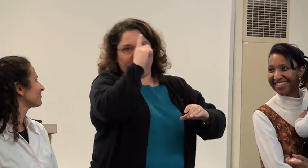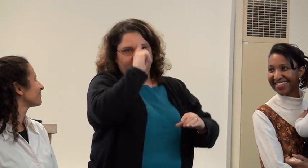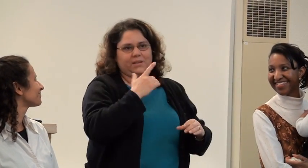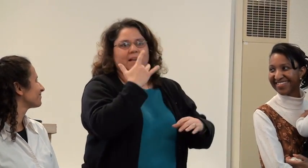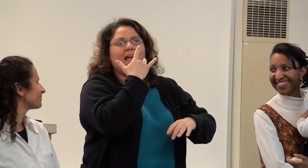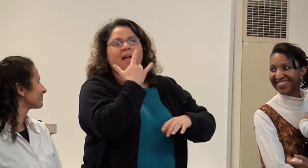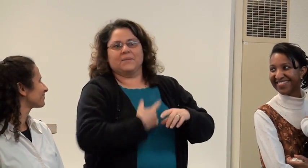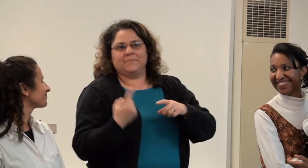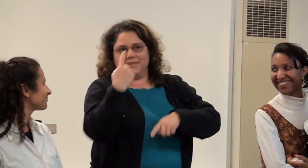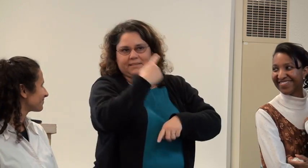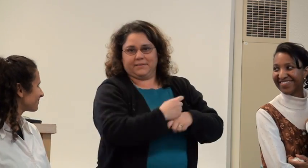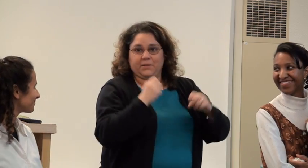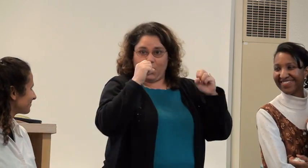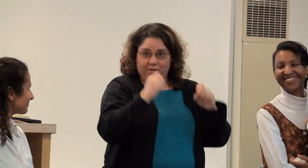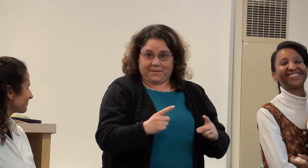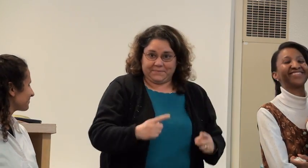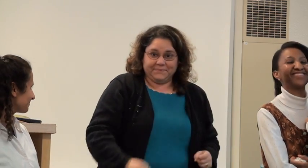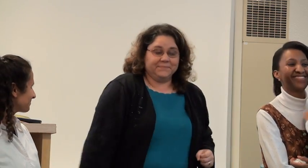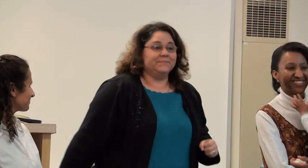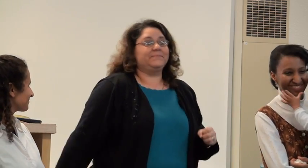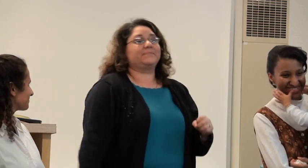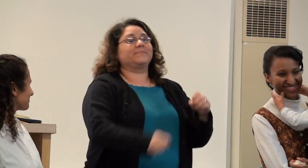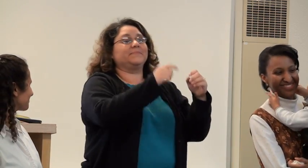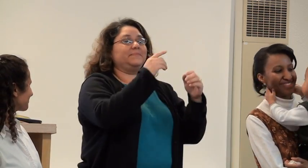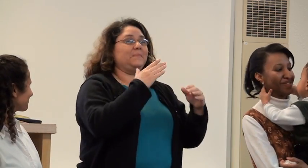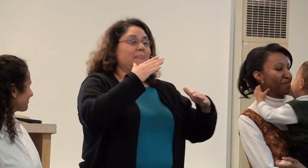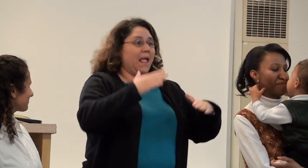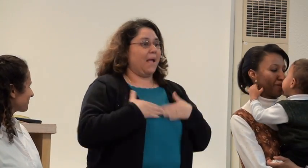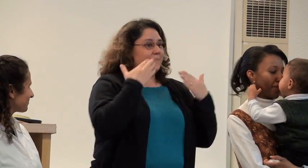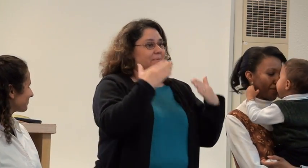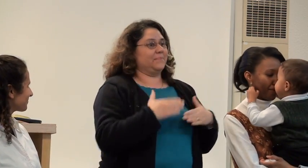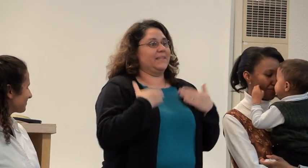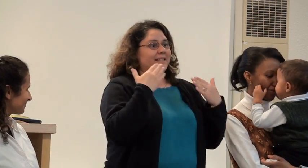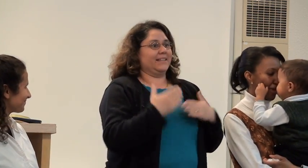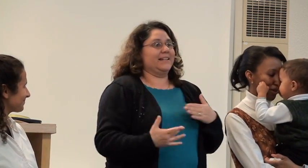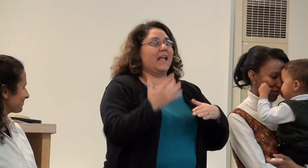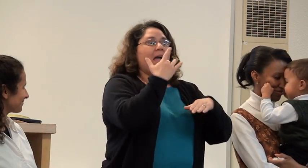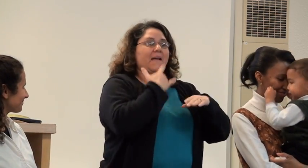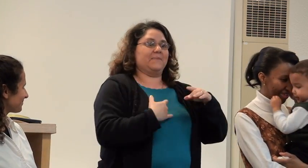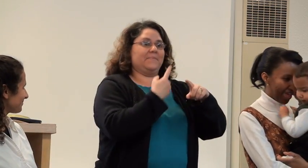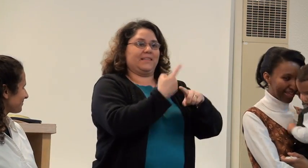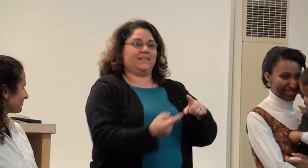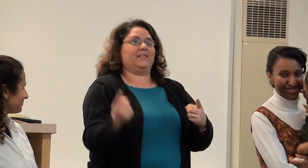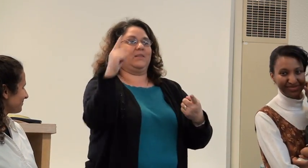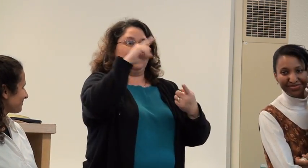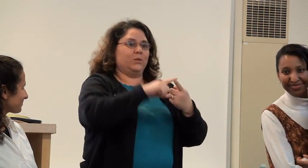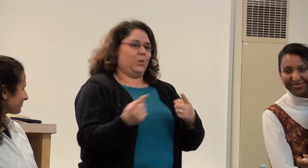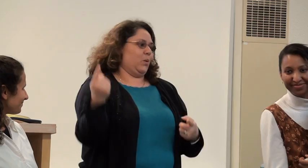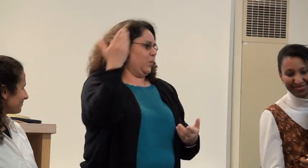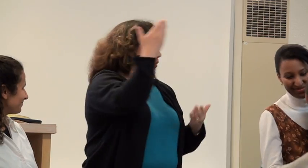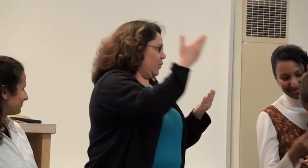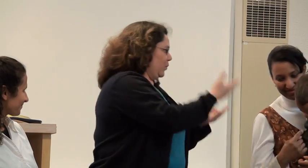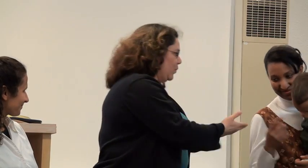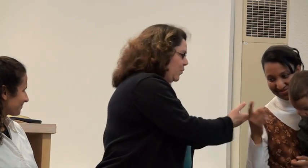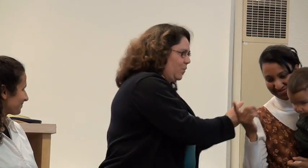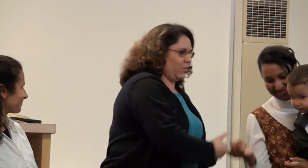and sing happy birthday, okay? So are you ready? Happy birthday to you.